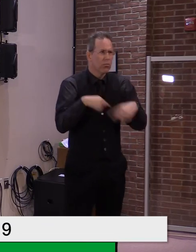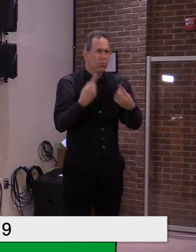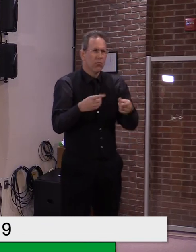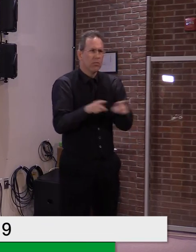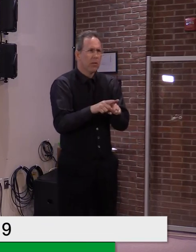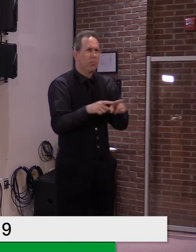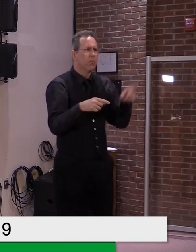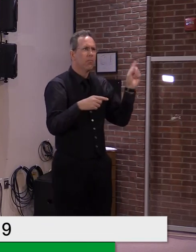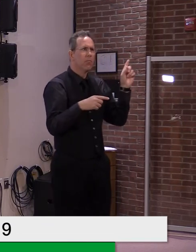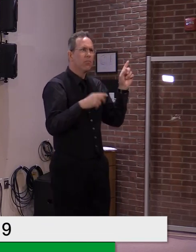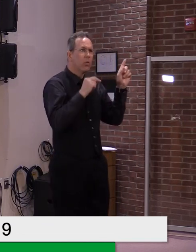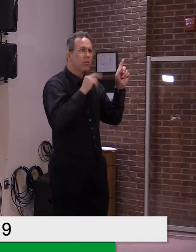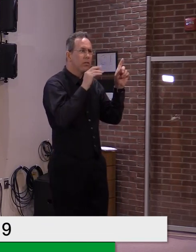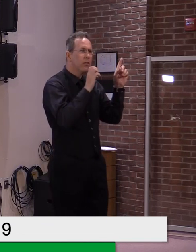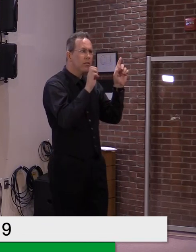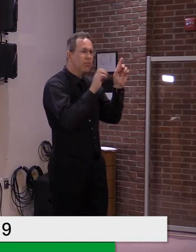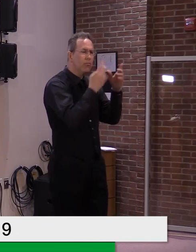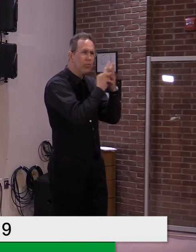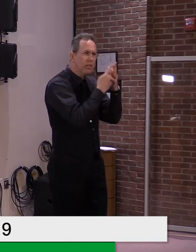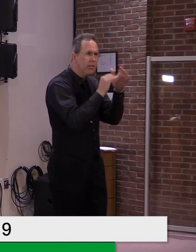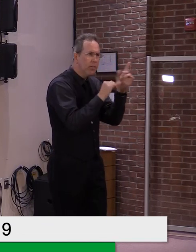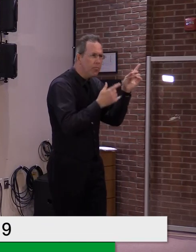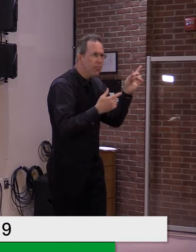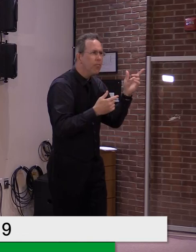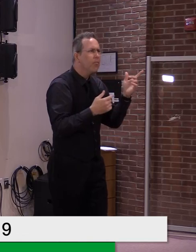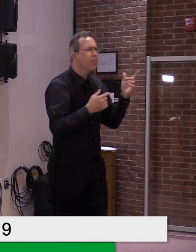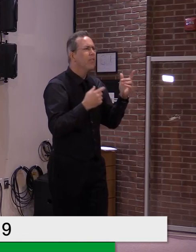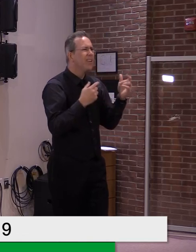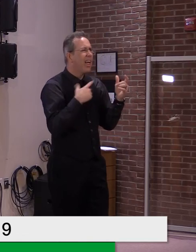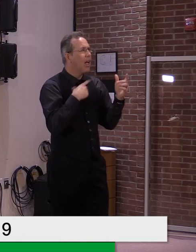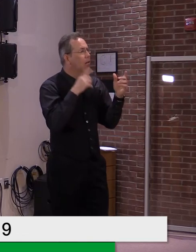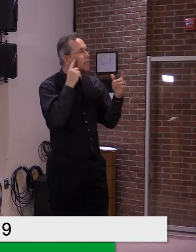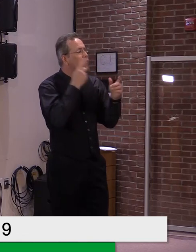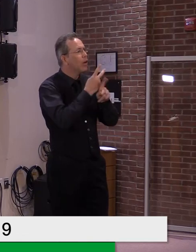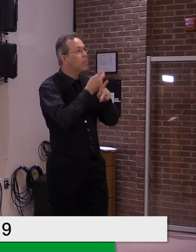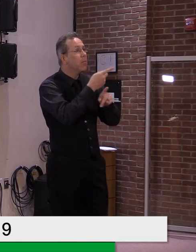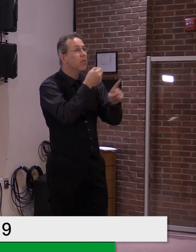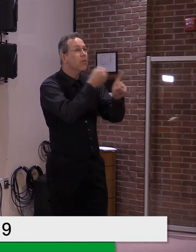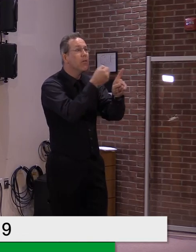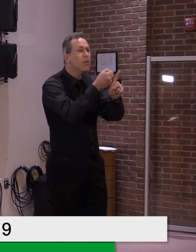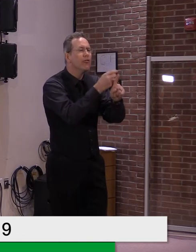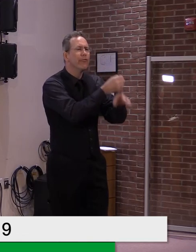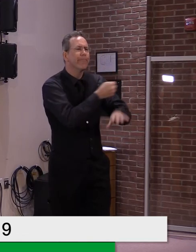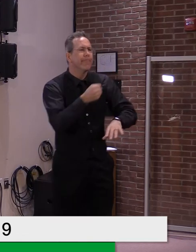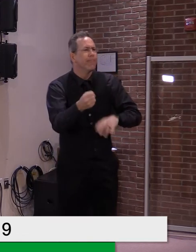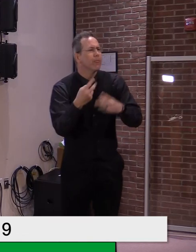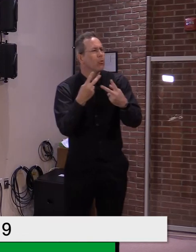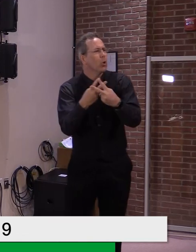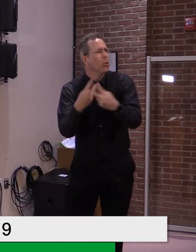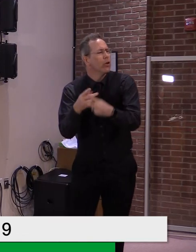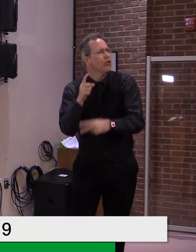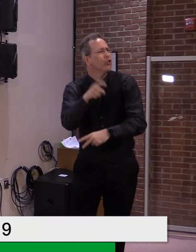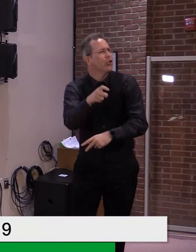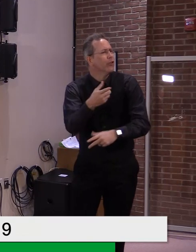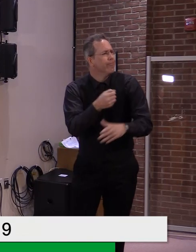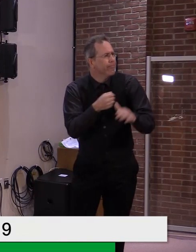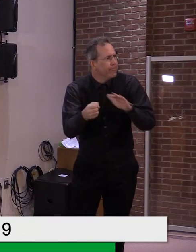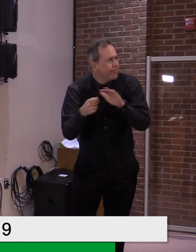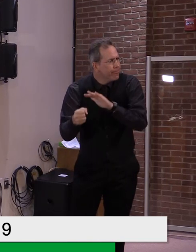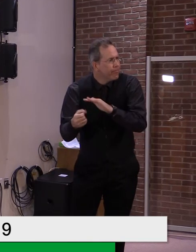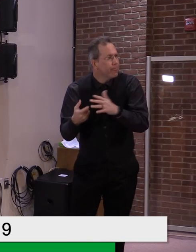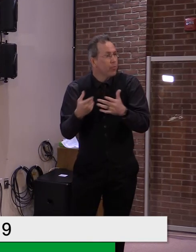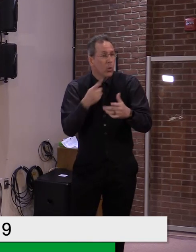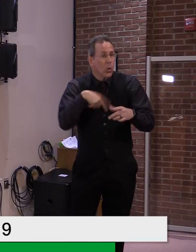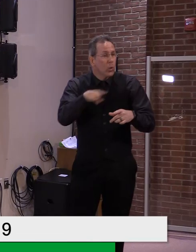but they have cohorted those that were exposed and those that were that did have